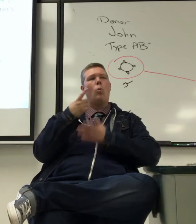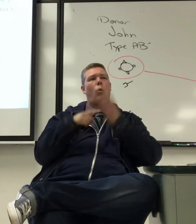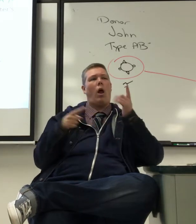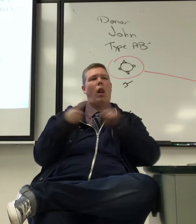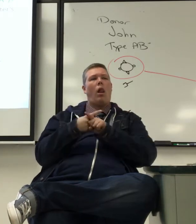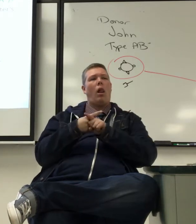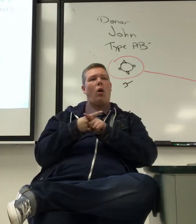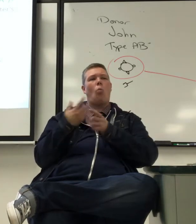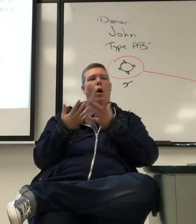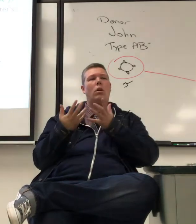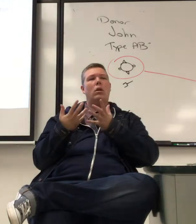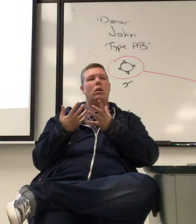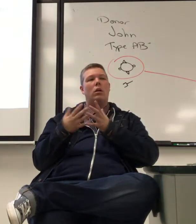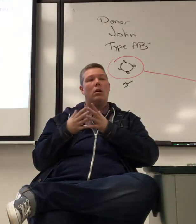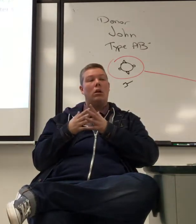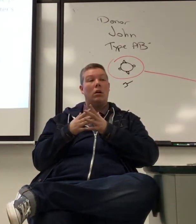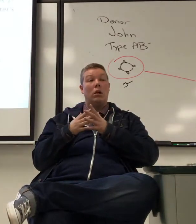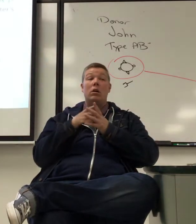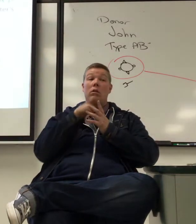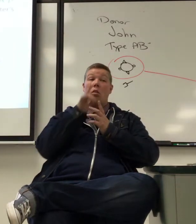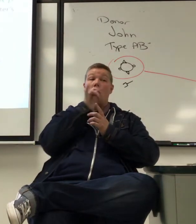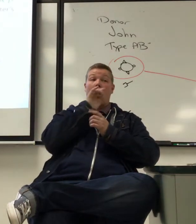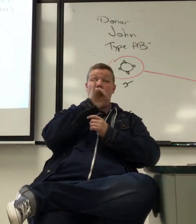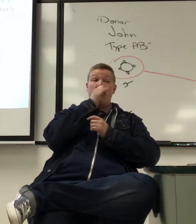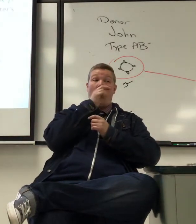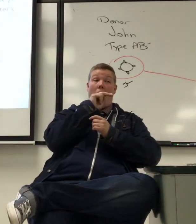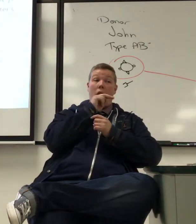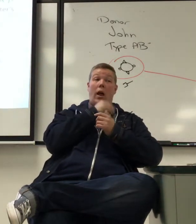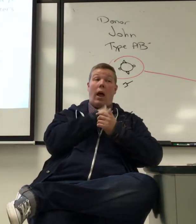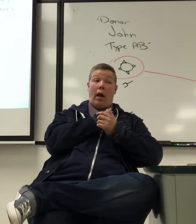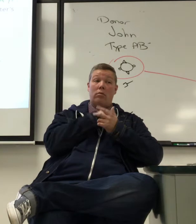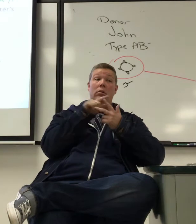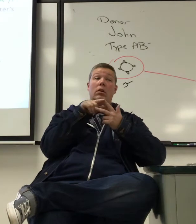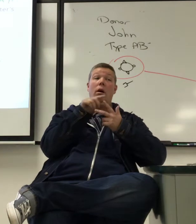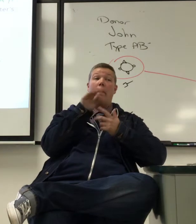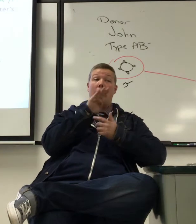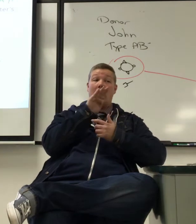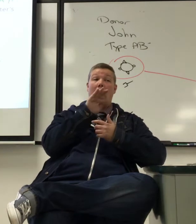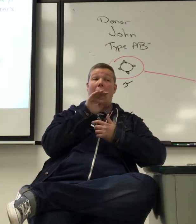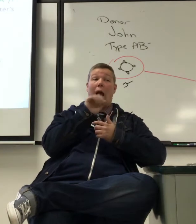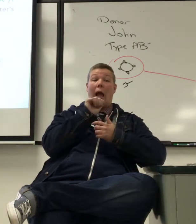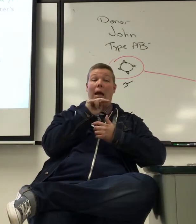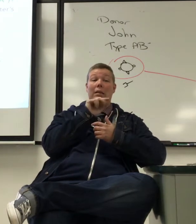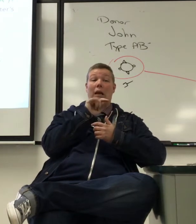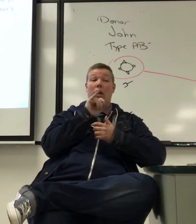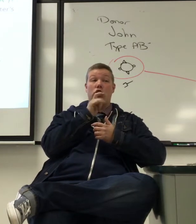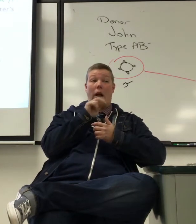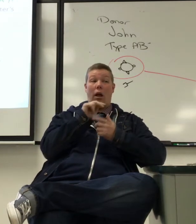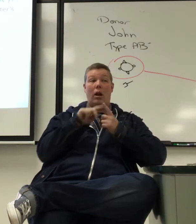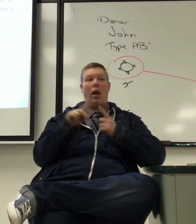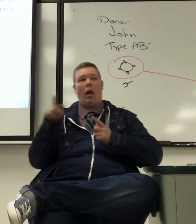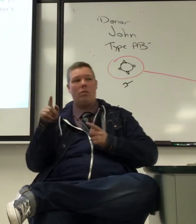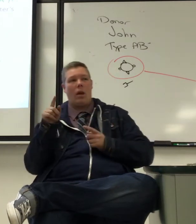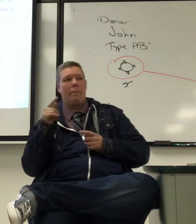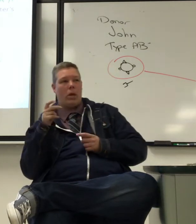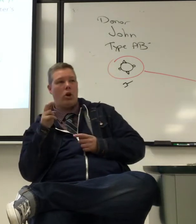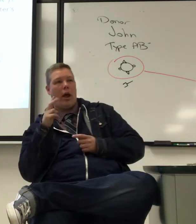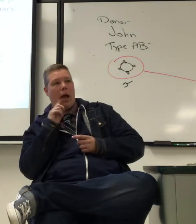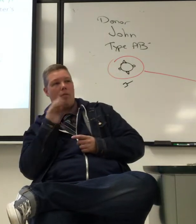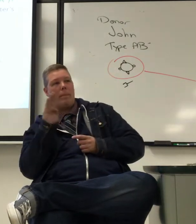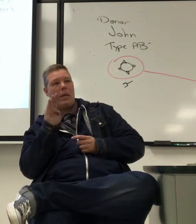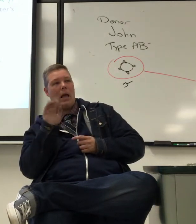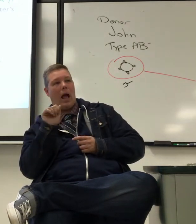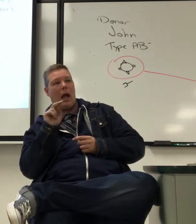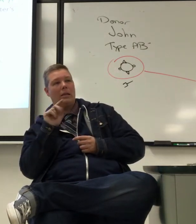here. Well, it looks like John's B antigen reacted with Peter's B antibody. Okay, but that's how you want to word it. You just put